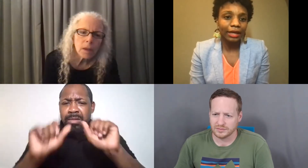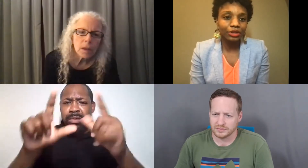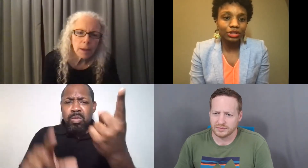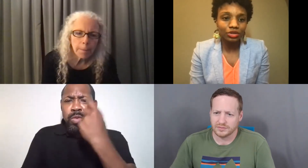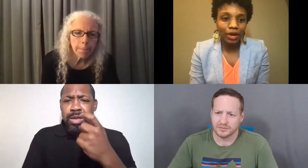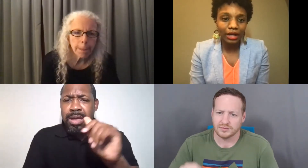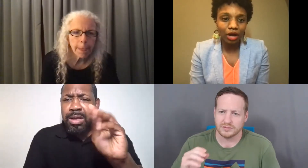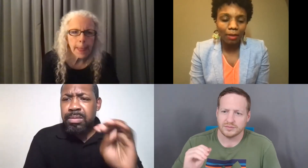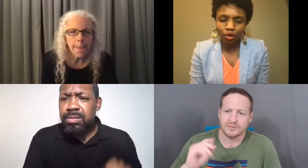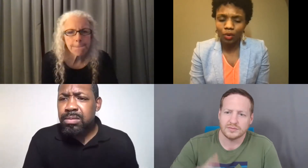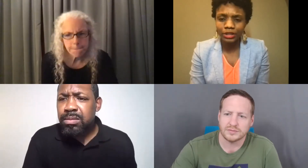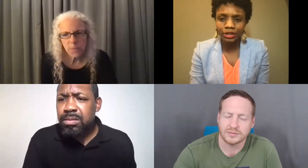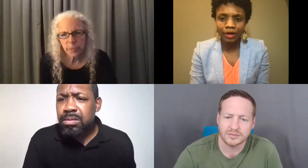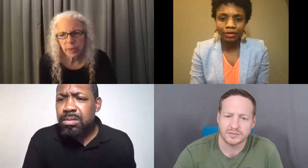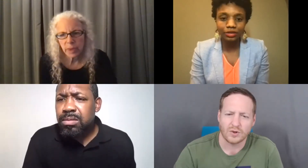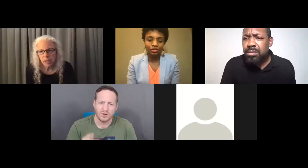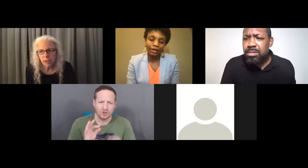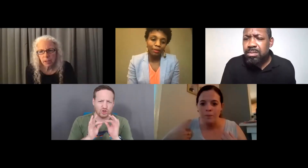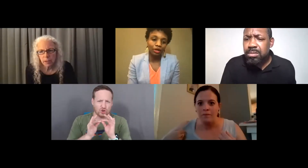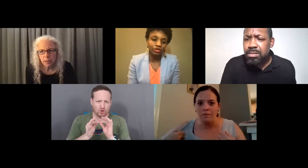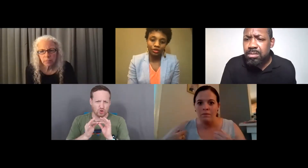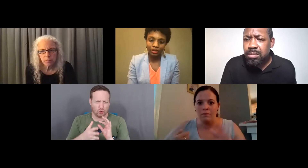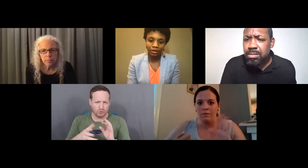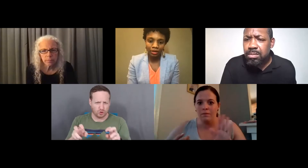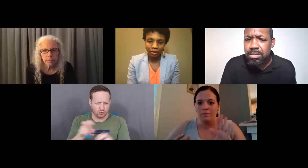Amy, you had a comment or a question rather. Do you mind coming on screen?